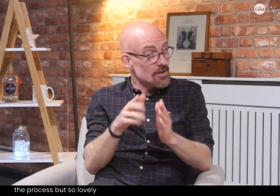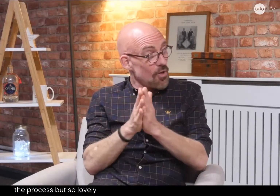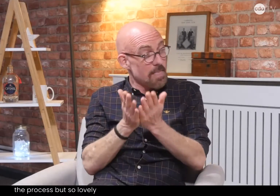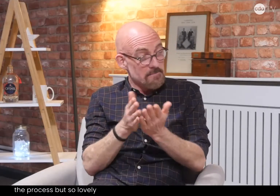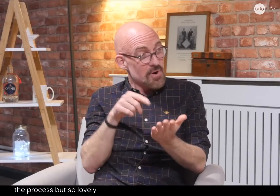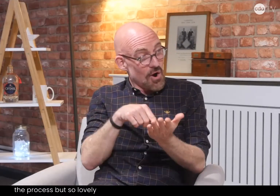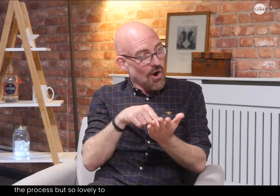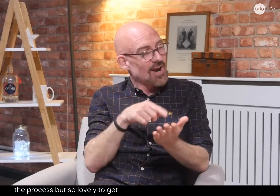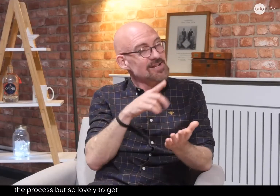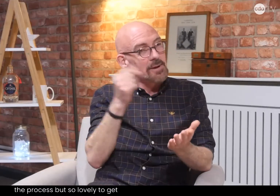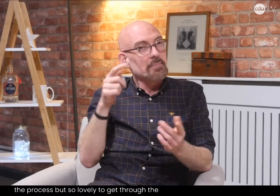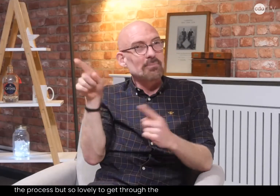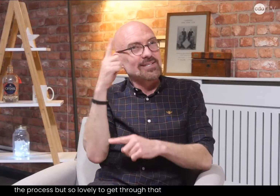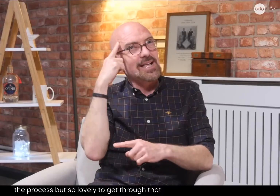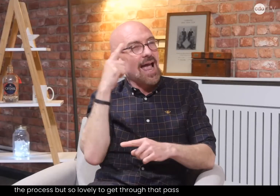of the journey now.